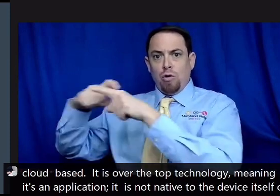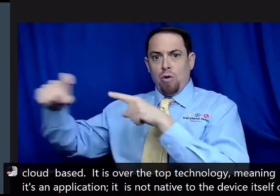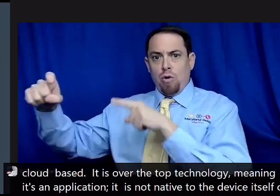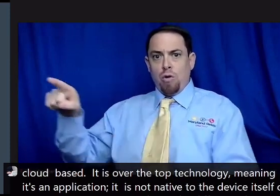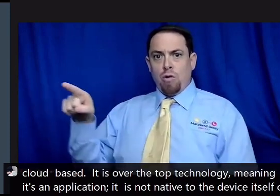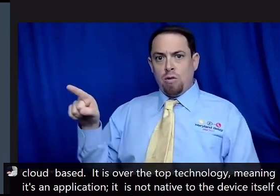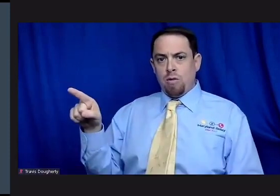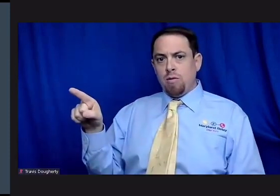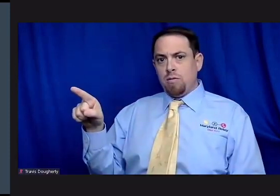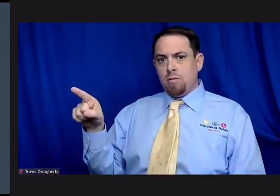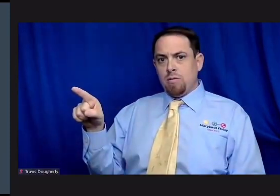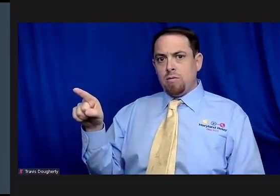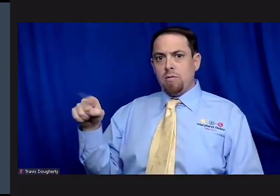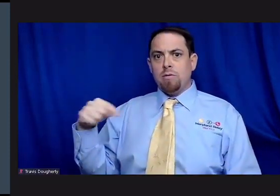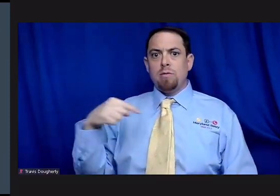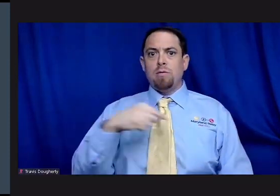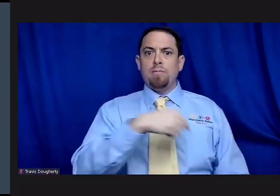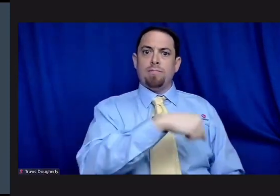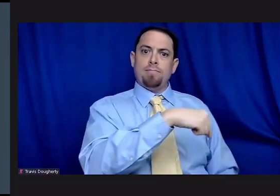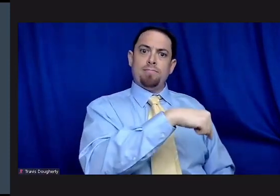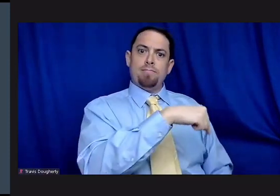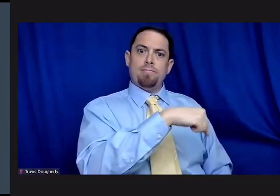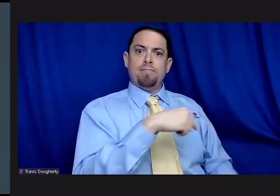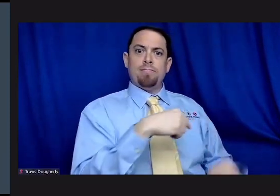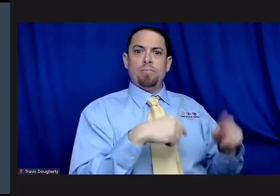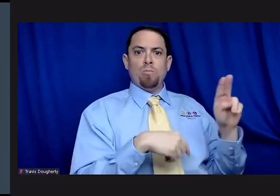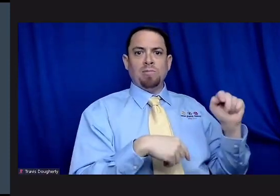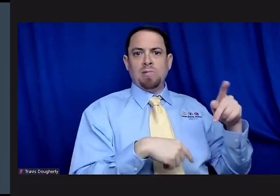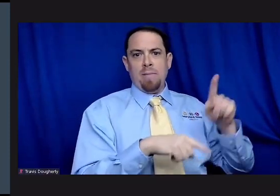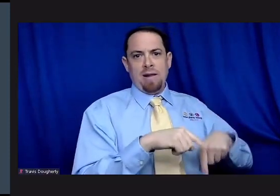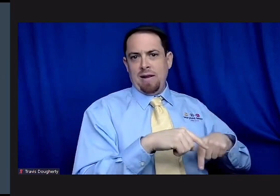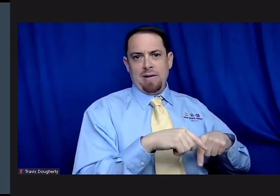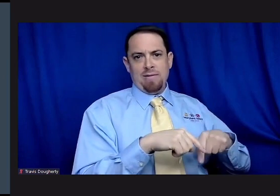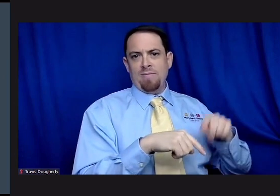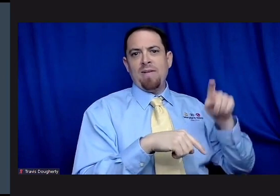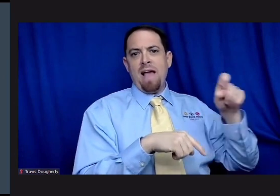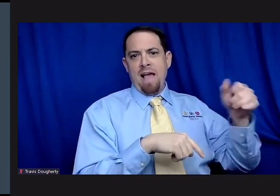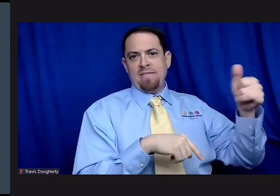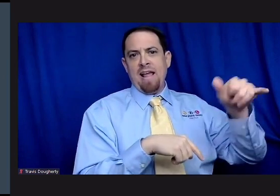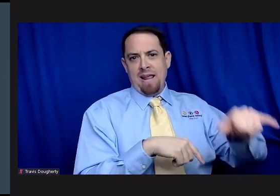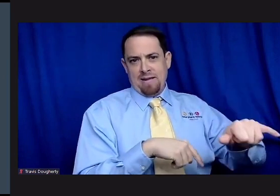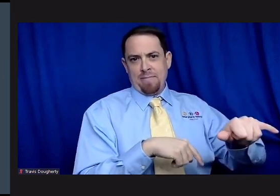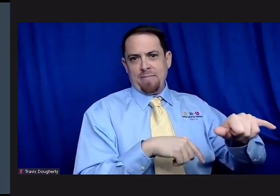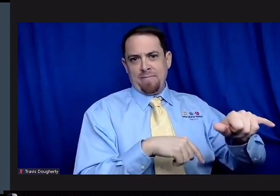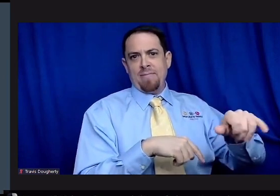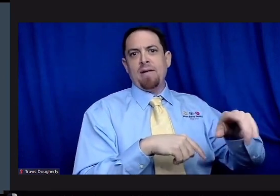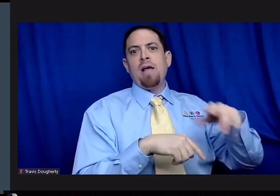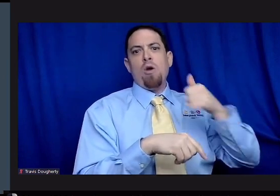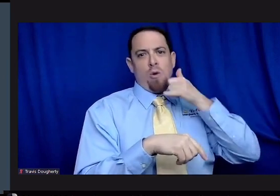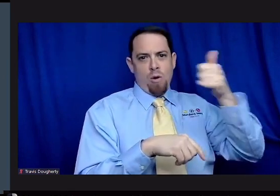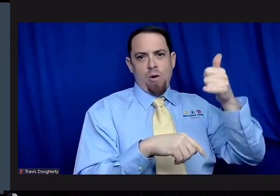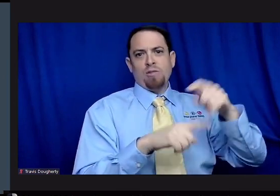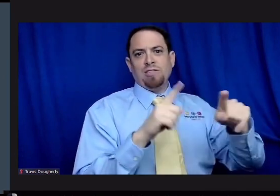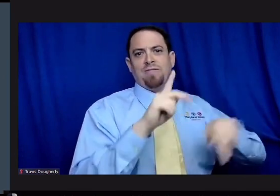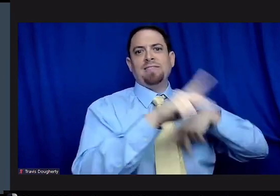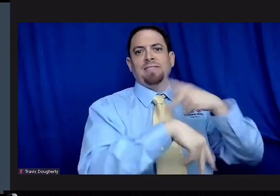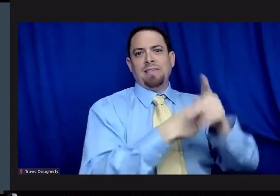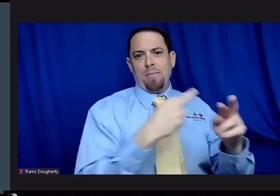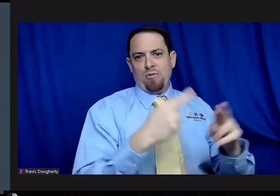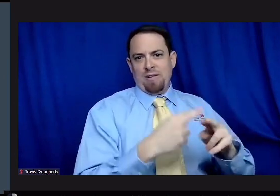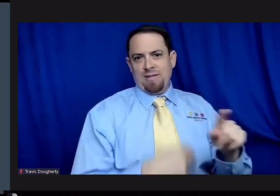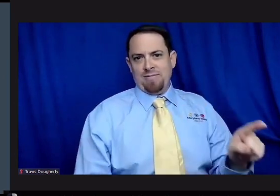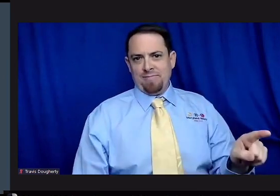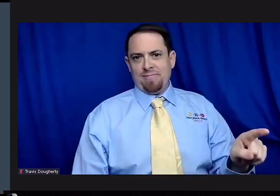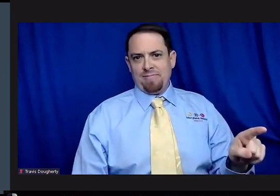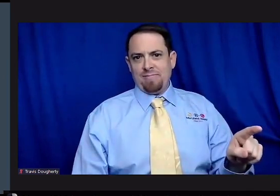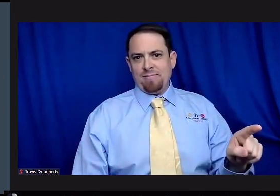Now, IRIS has the capability of changing relay service during a call, whereas UTAP doesn't. You have to, if you wanted to change